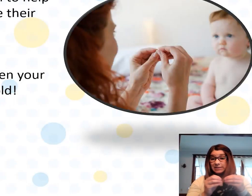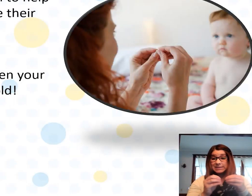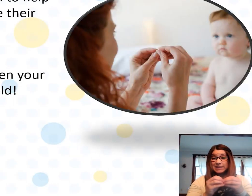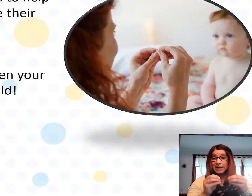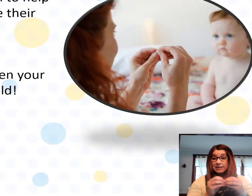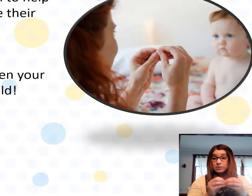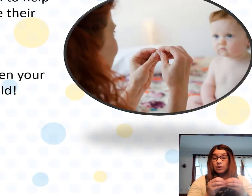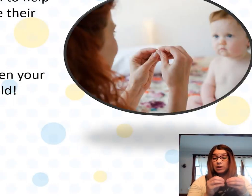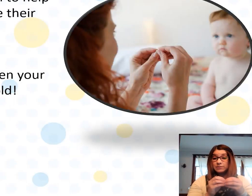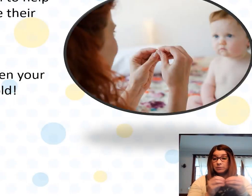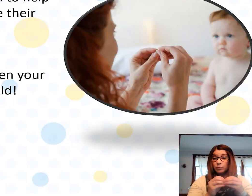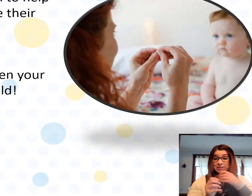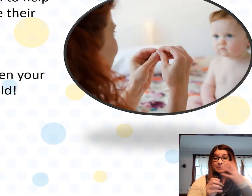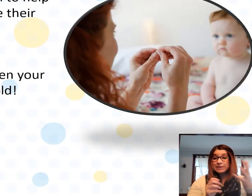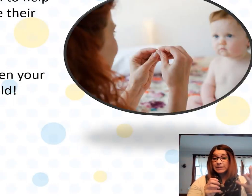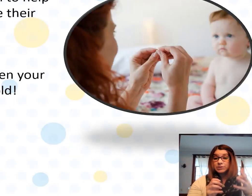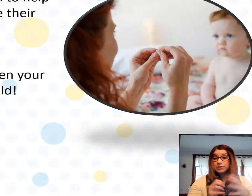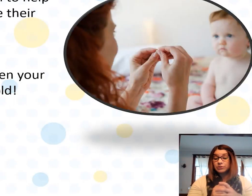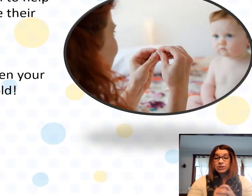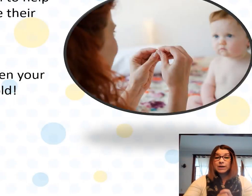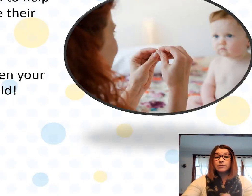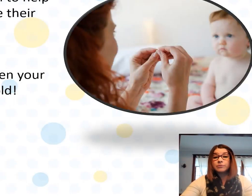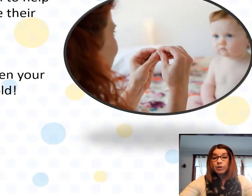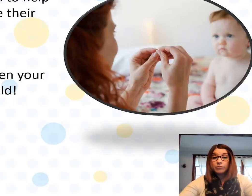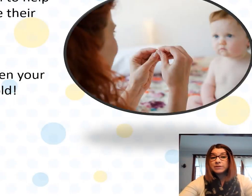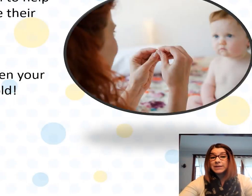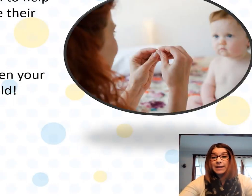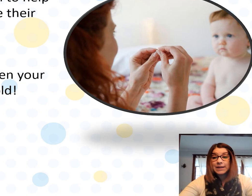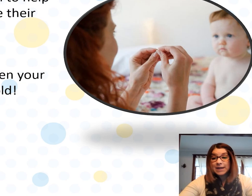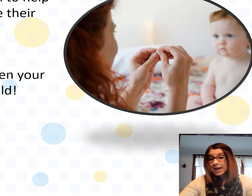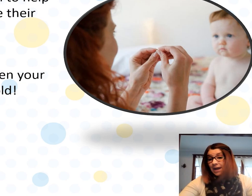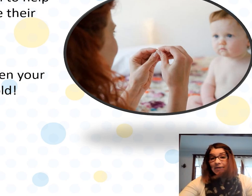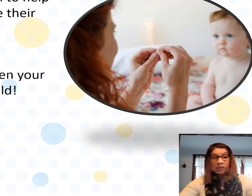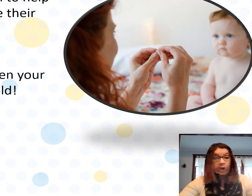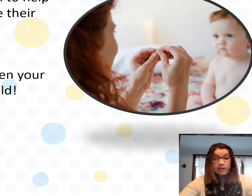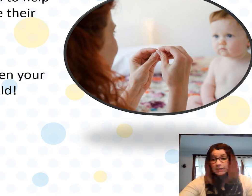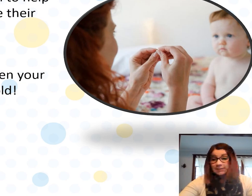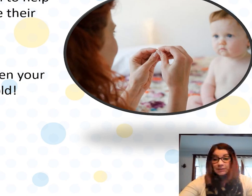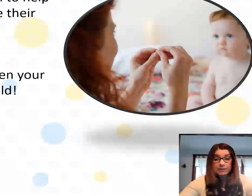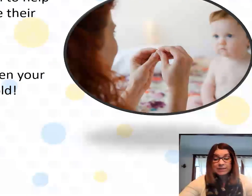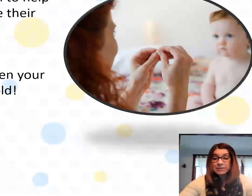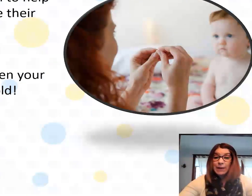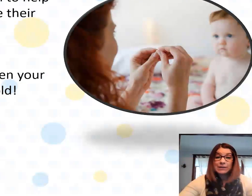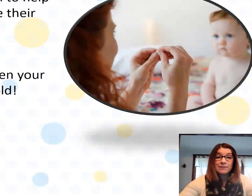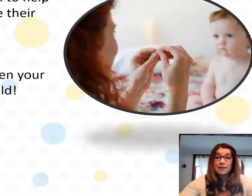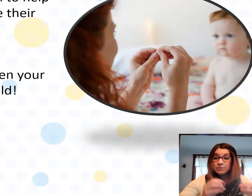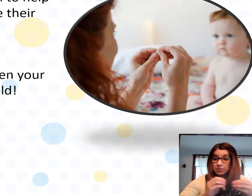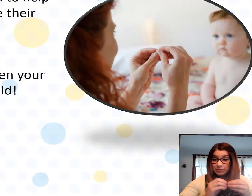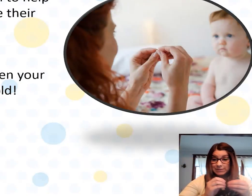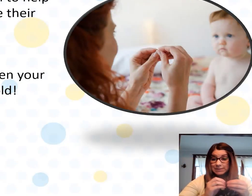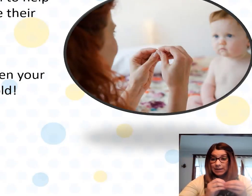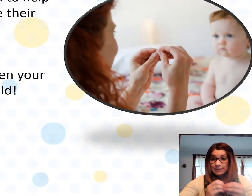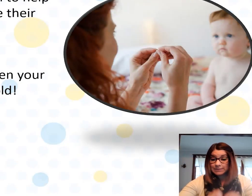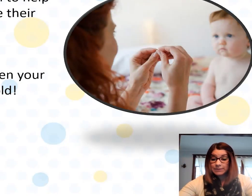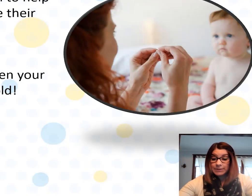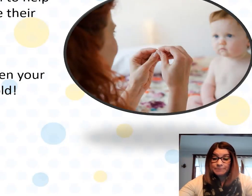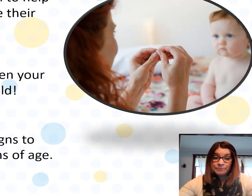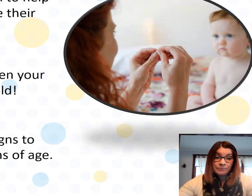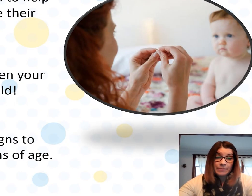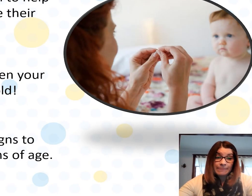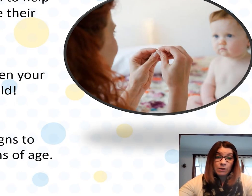can use the signs while speaking to your child throughout the day and not necessarily expect them to use the